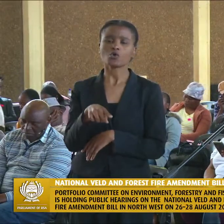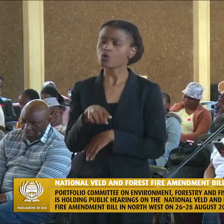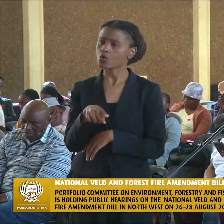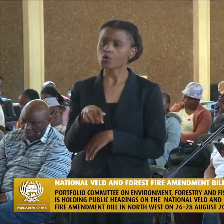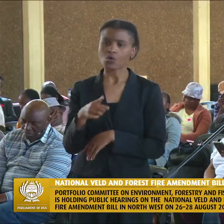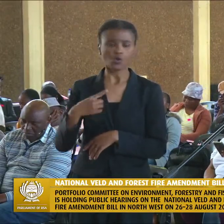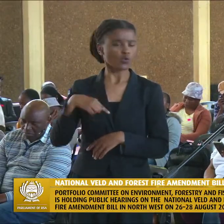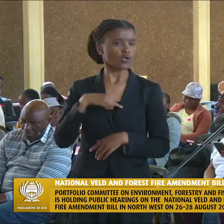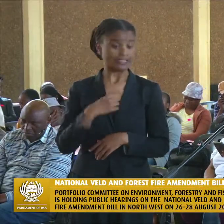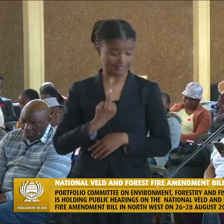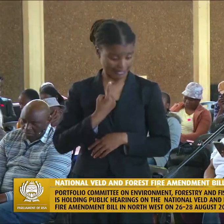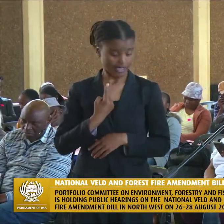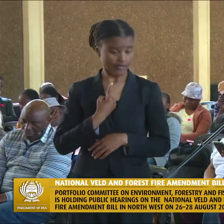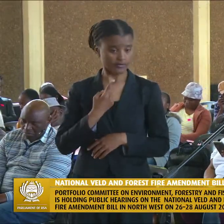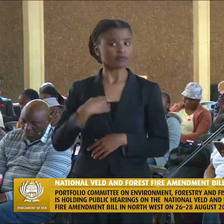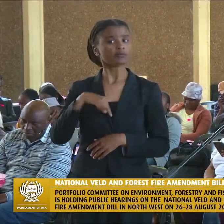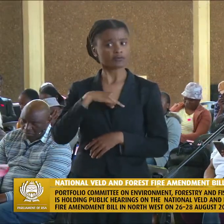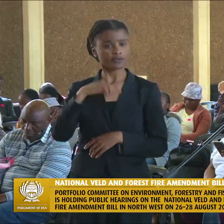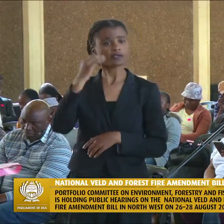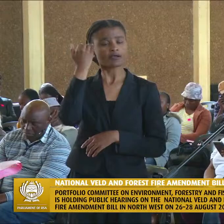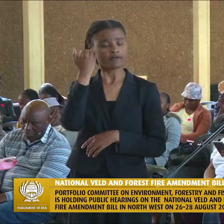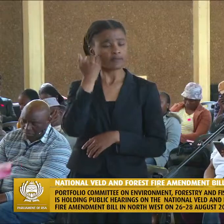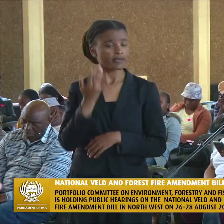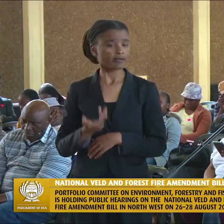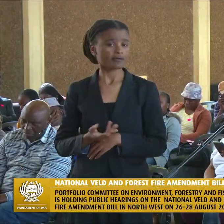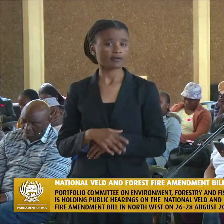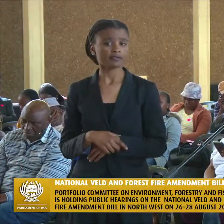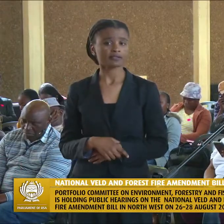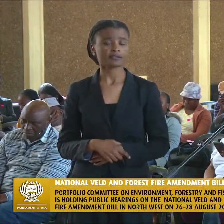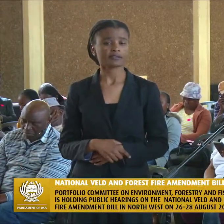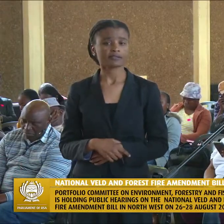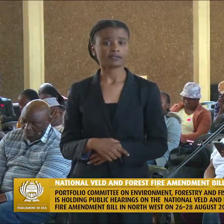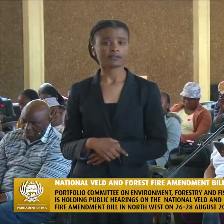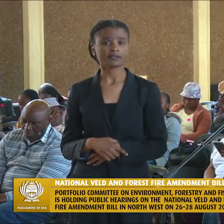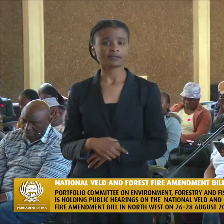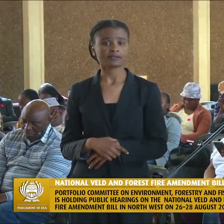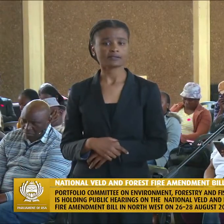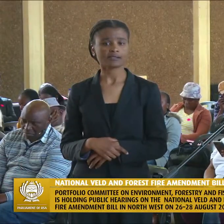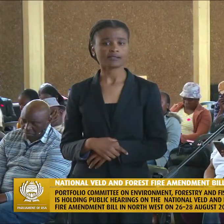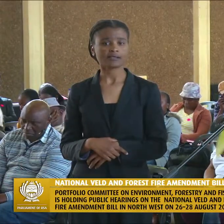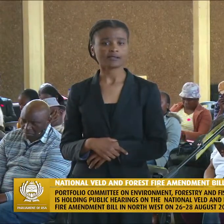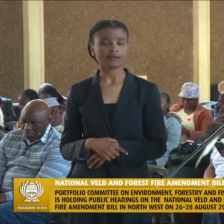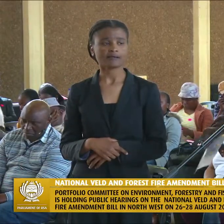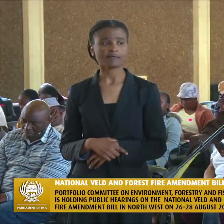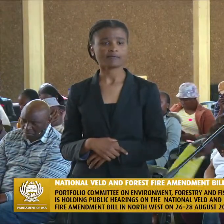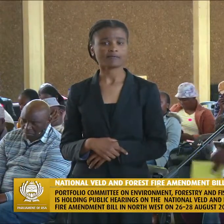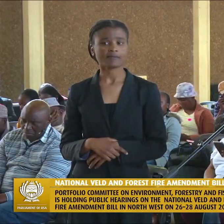we won't blame the government as we are the government ourselves retroblamer